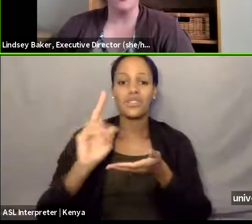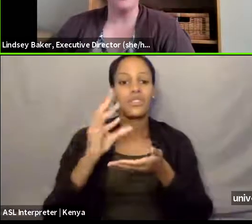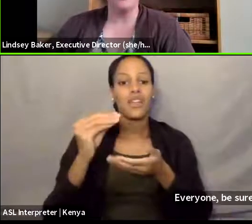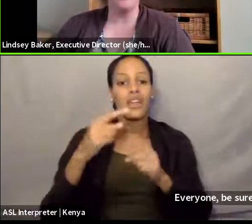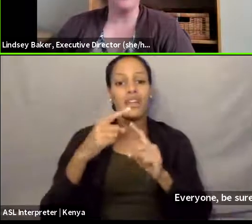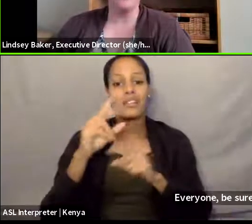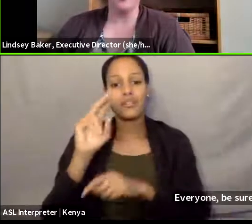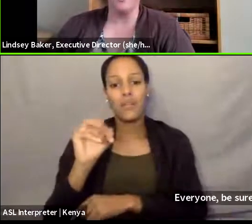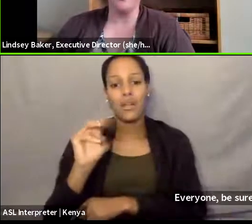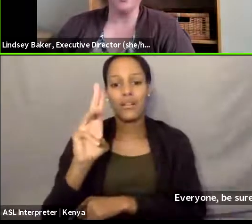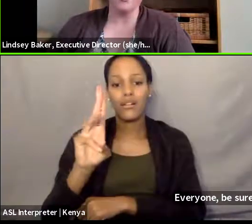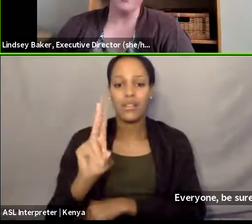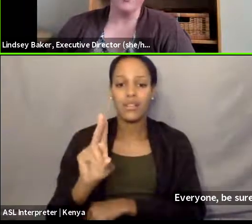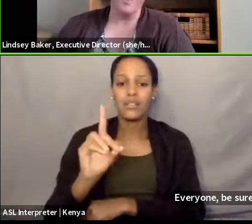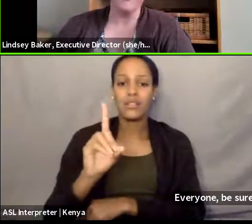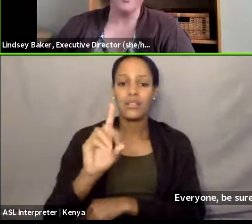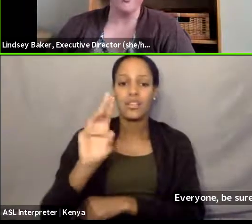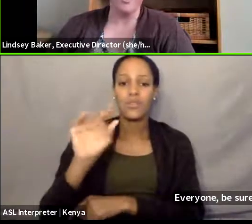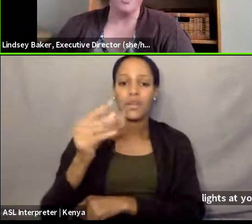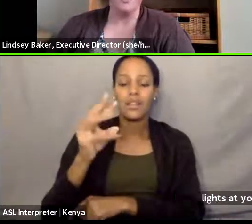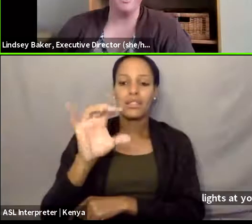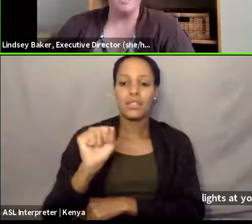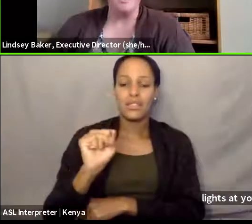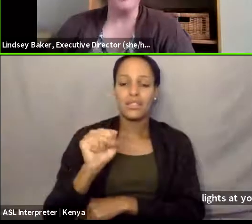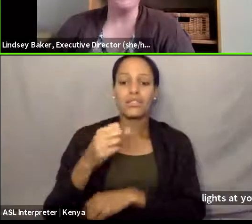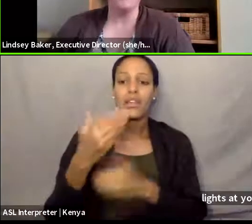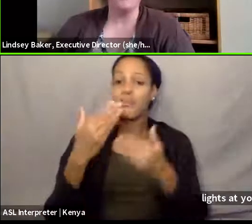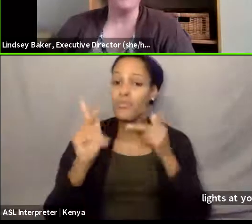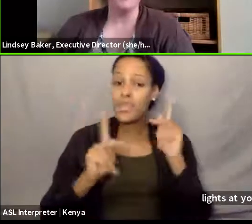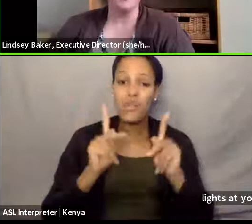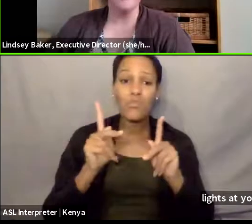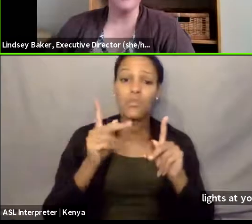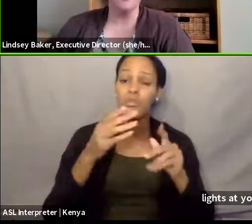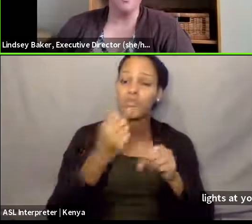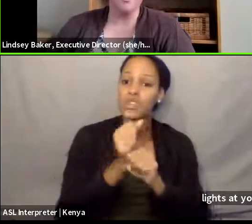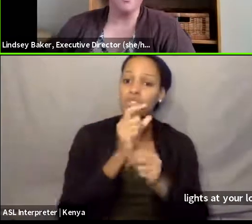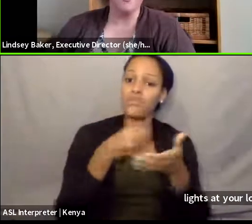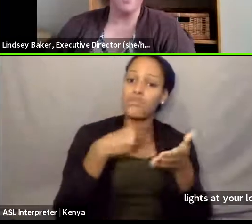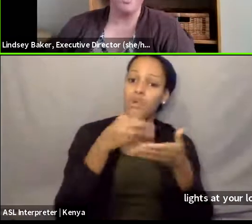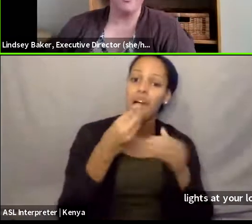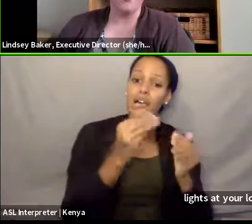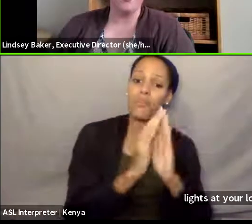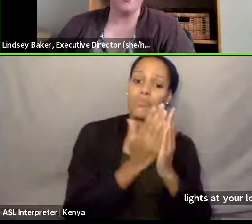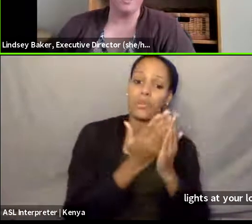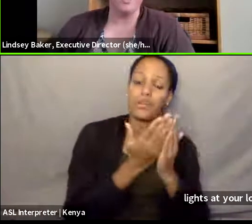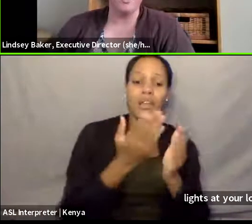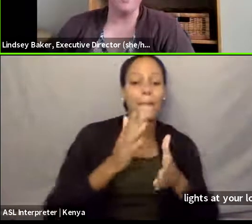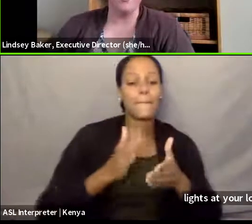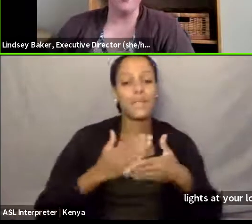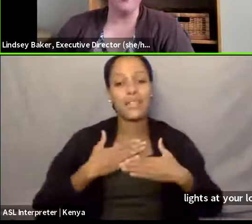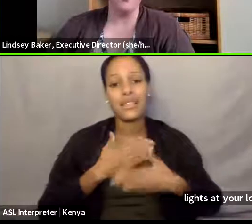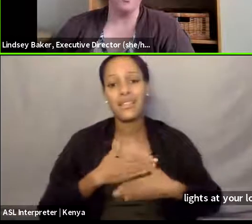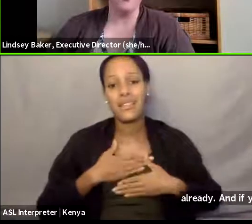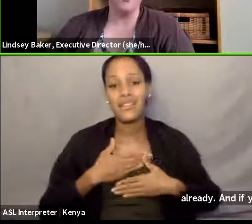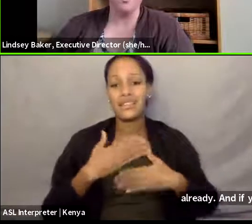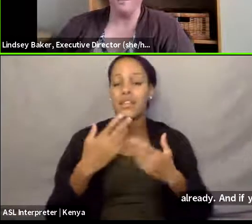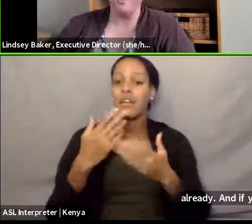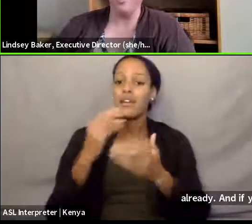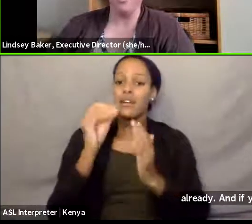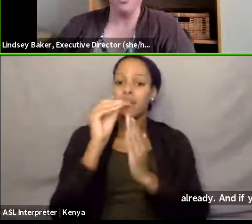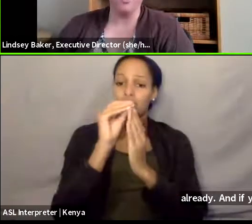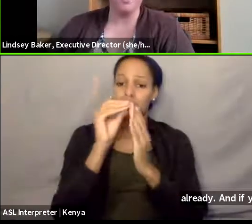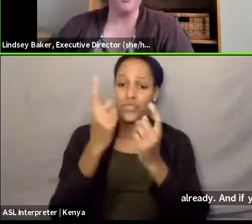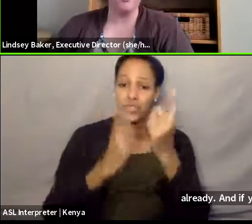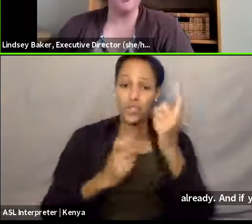your local bookstore or library if you haven't already. And if you could take a few moments to fill out our survey that would offer